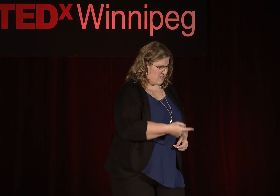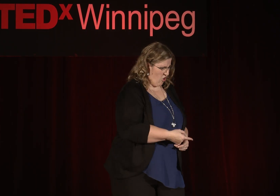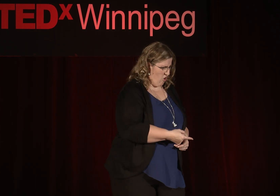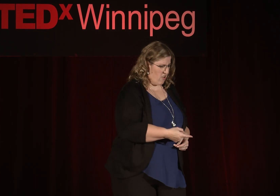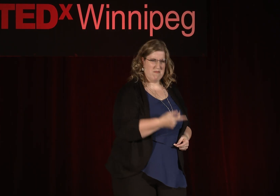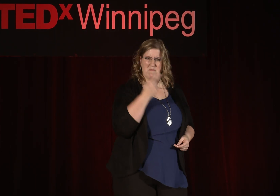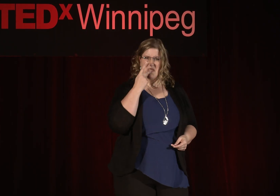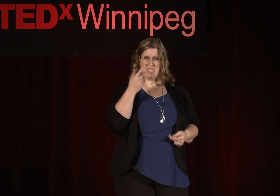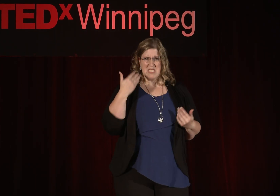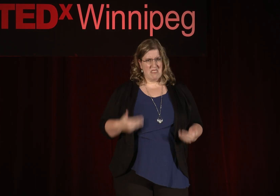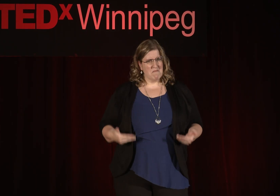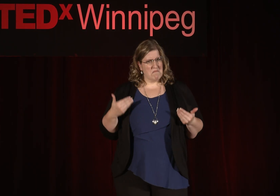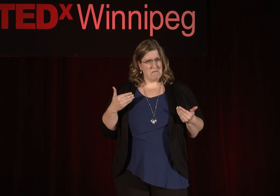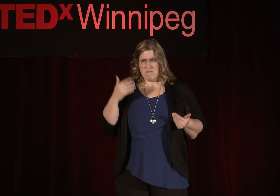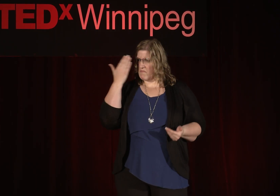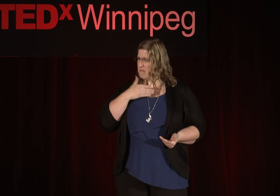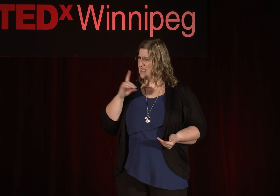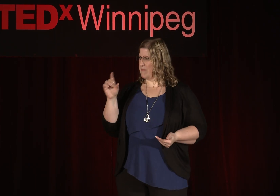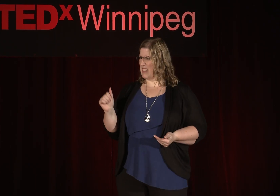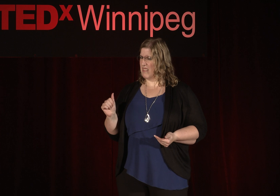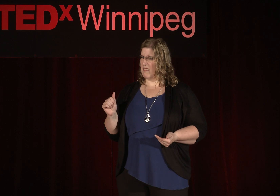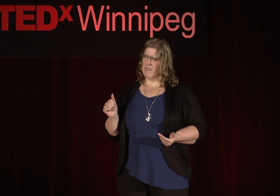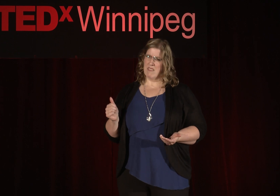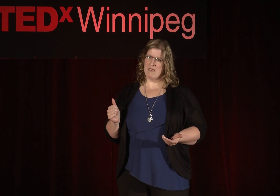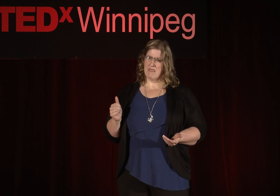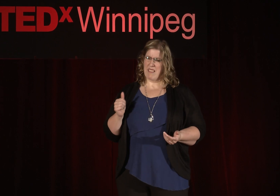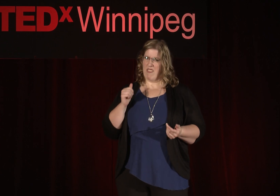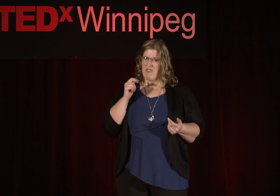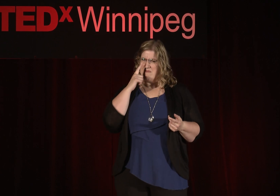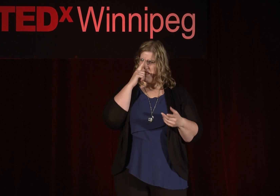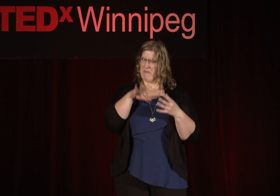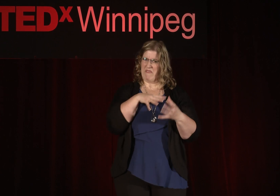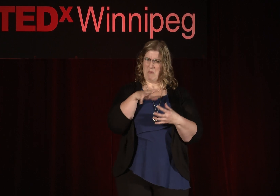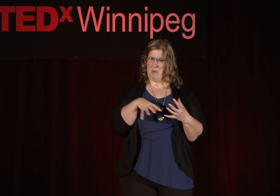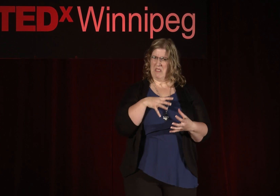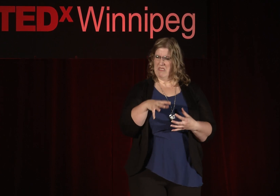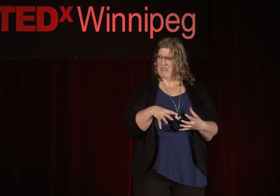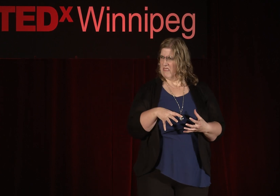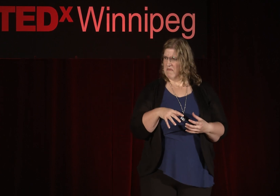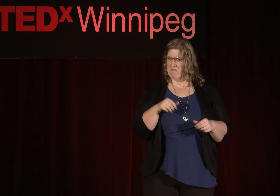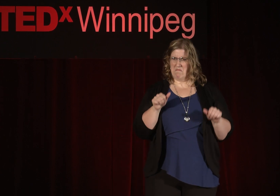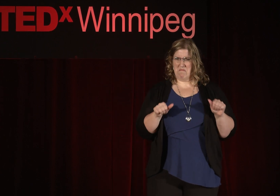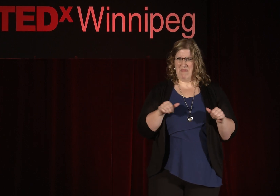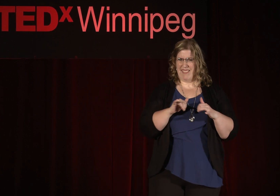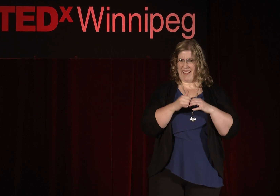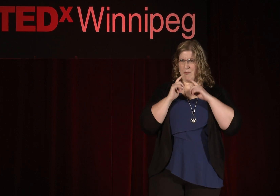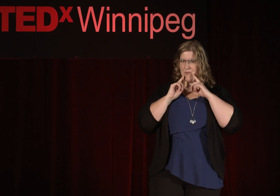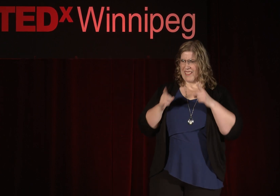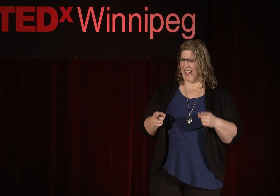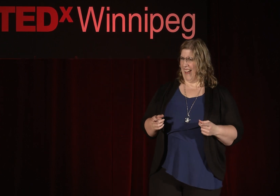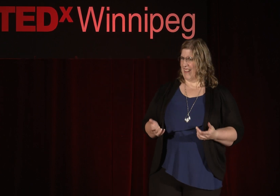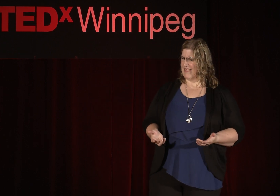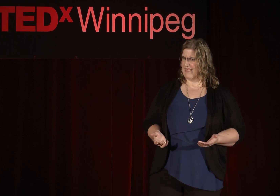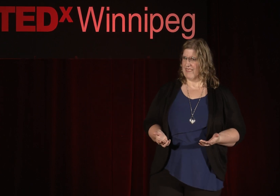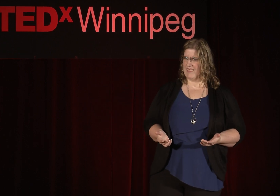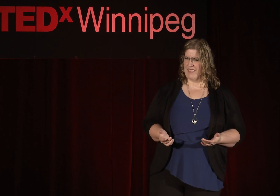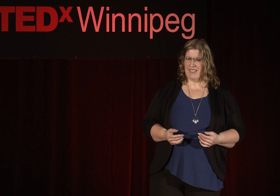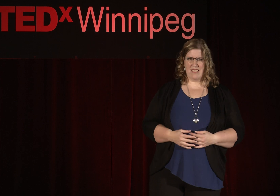often confused when you have a service dog and an invisible disability. They don't know how to react.